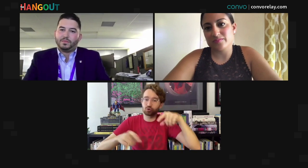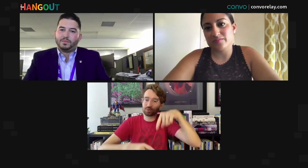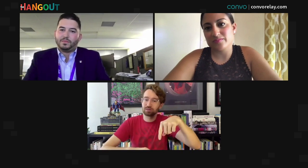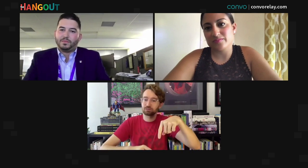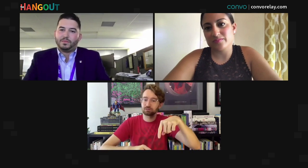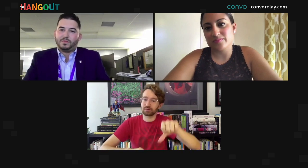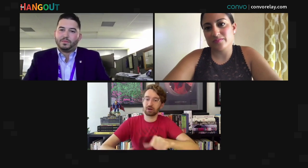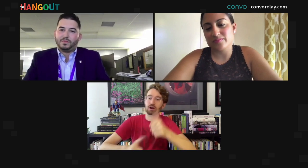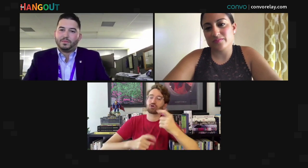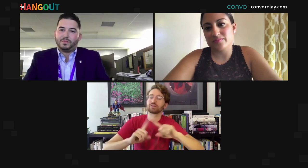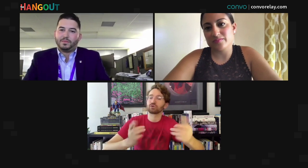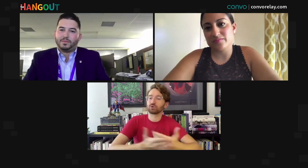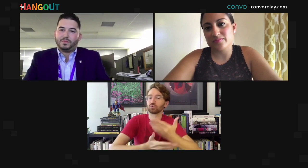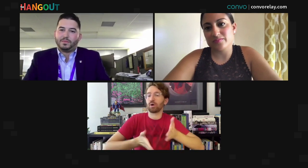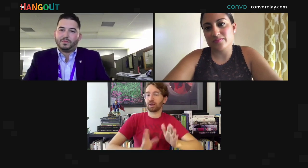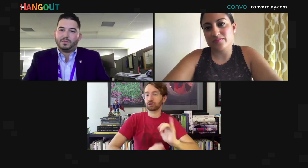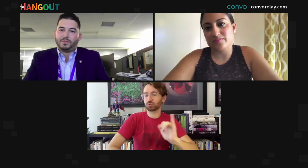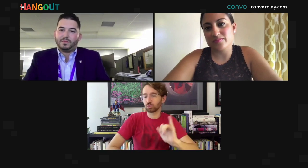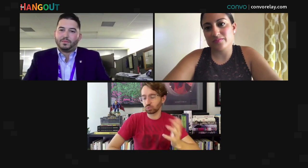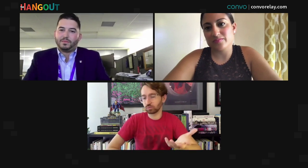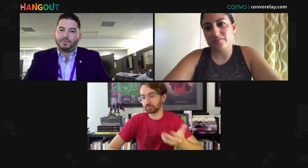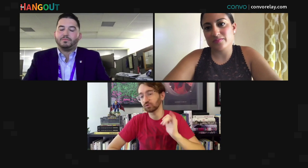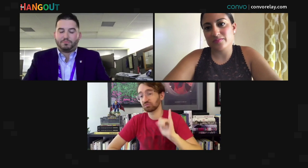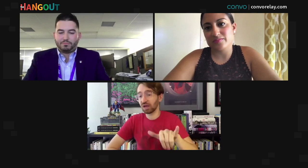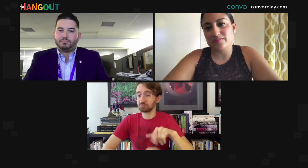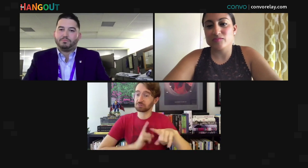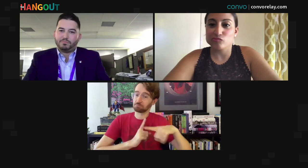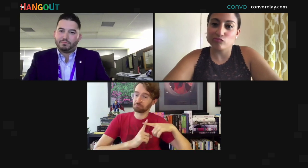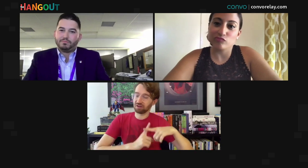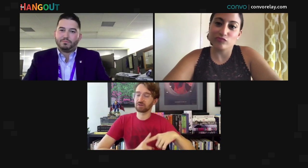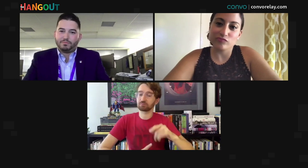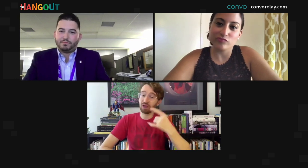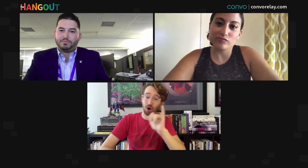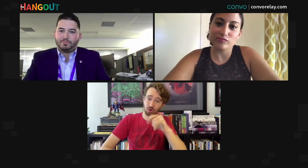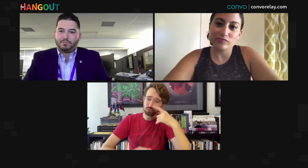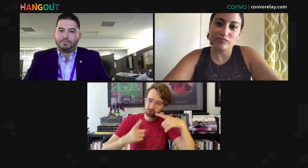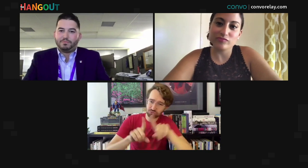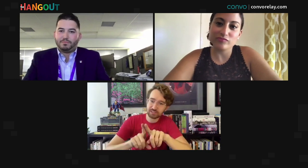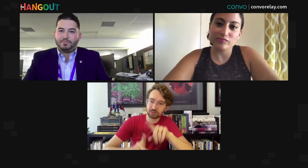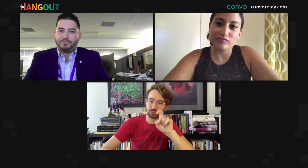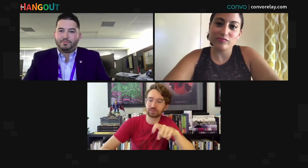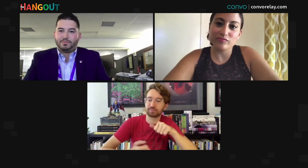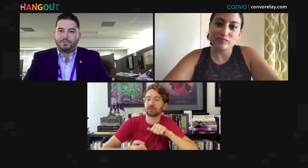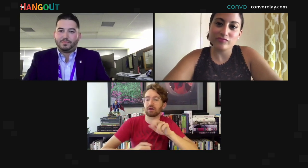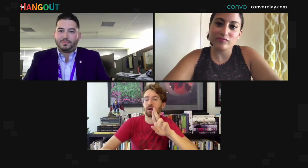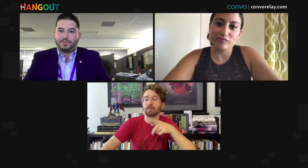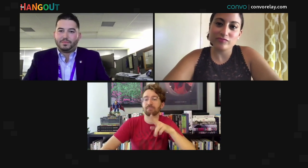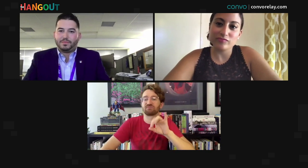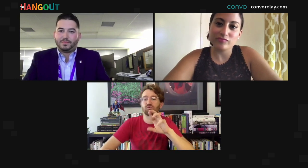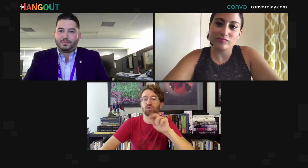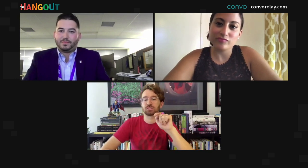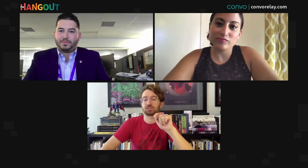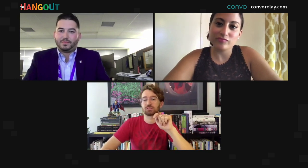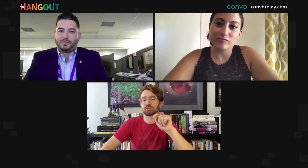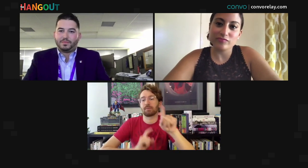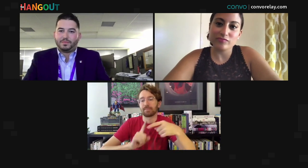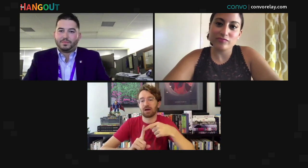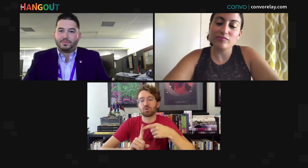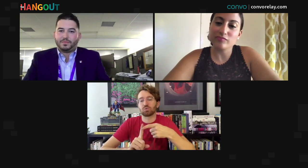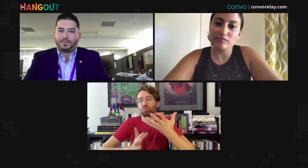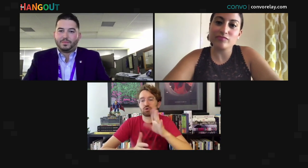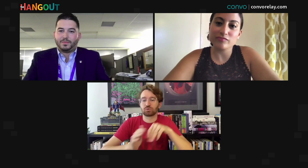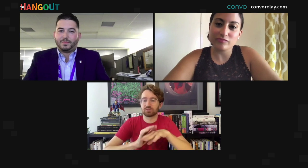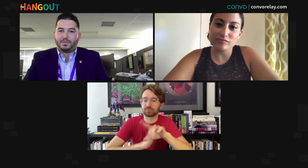in Hollywood during this time because we learned that there were new ways to do this and there were some benefits. But I also agree